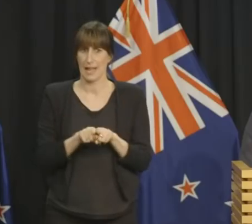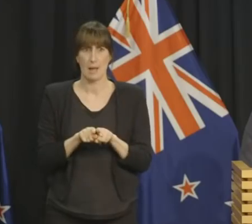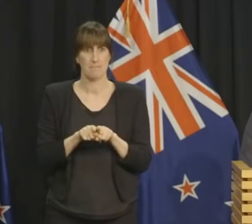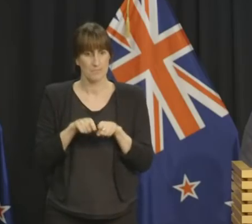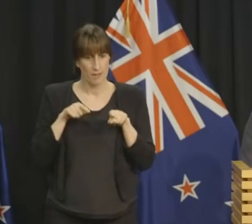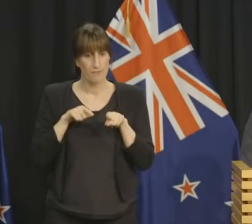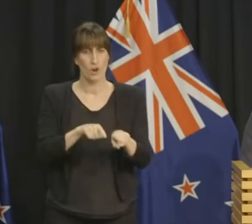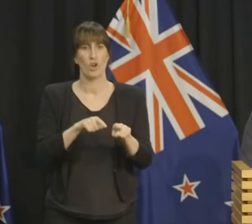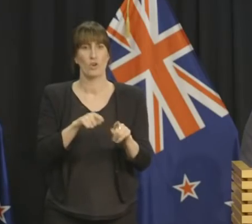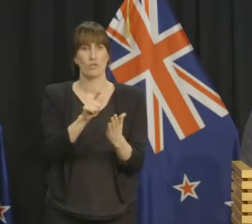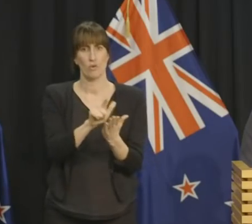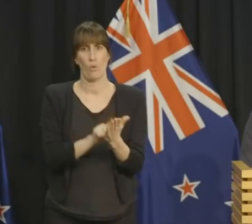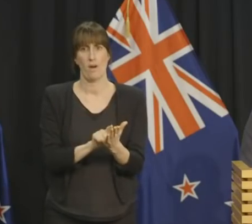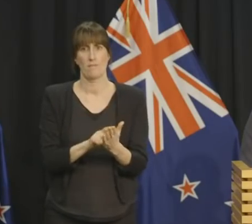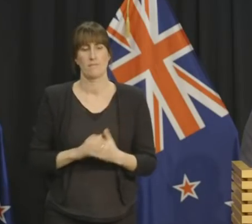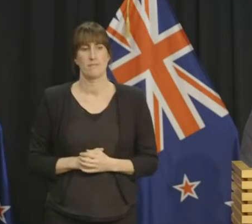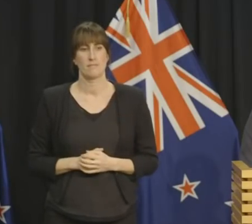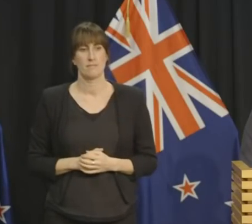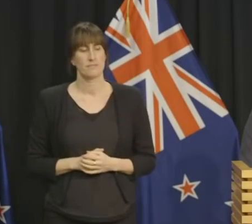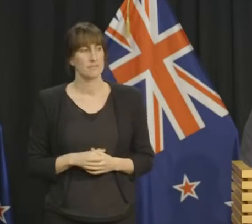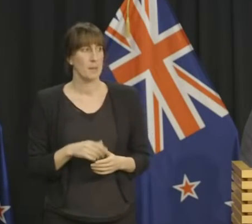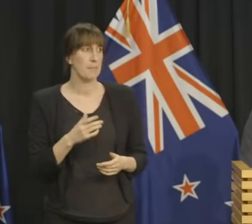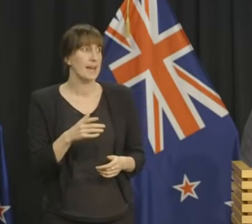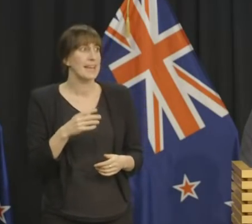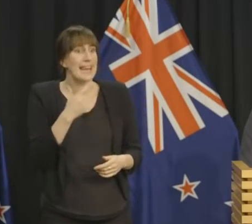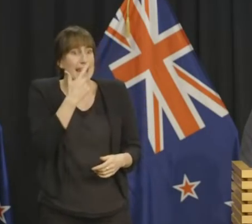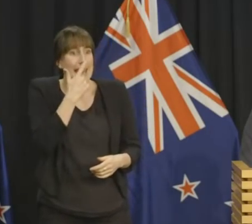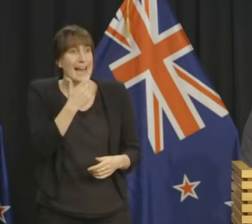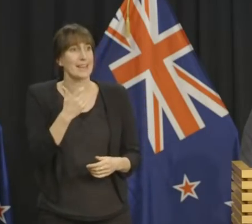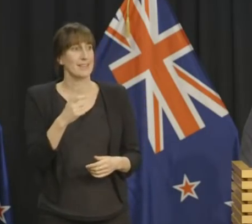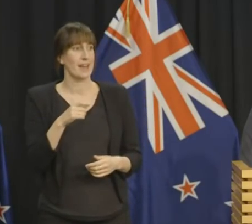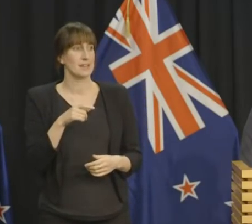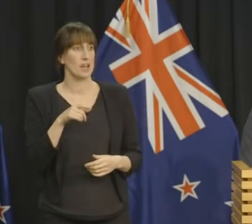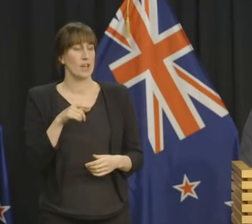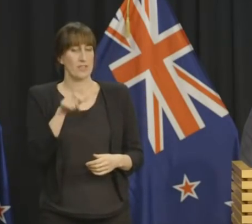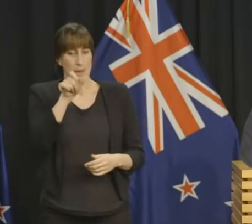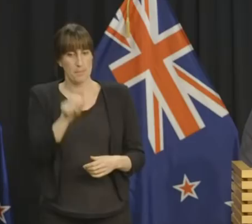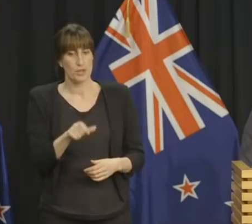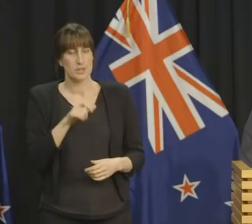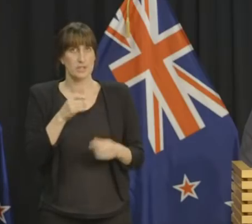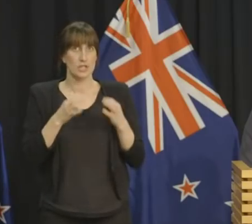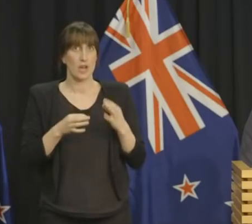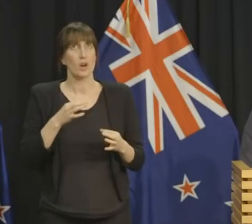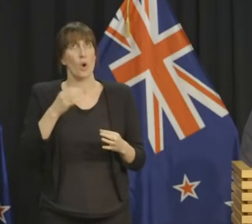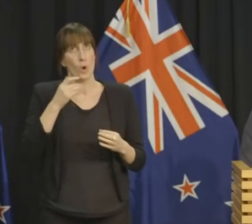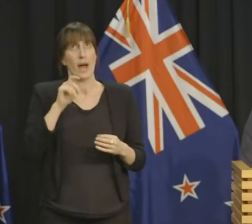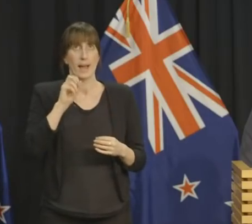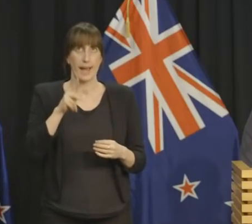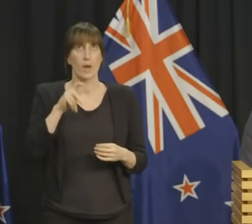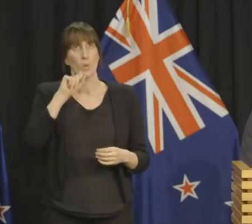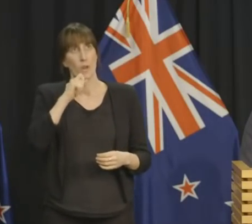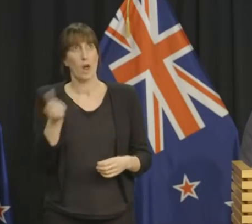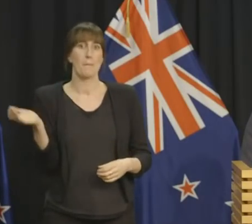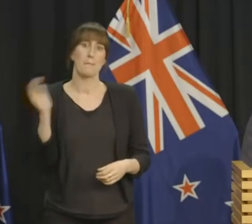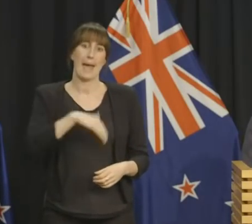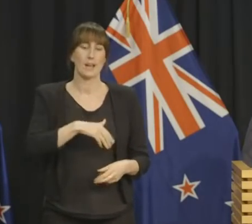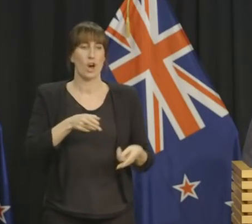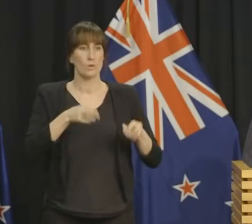stroke of luck that this guy turned up back at the facilities, your people couldn't find him. Look, again, he broke the